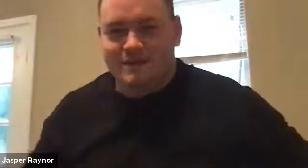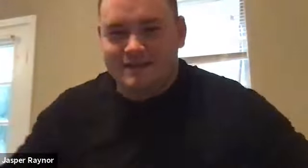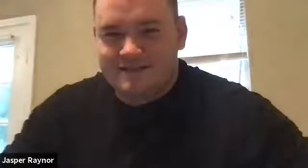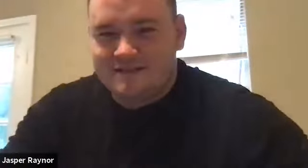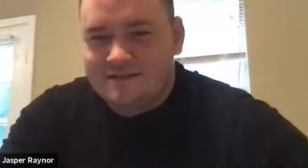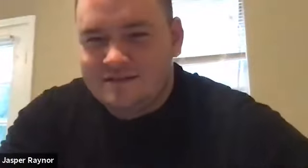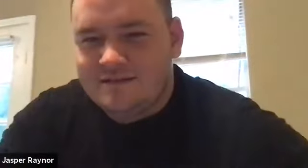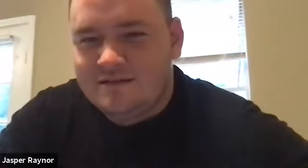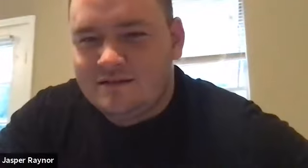everybody?